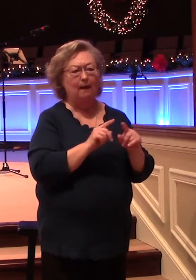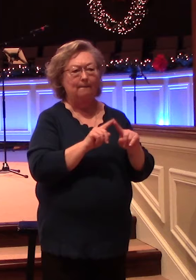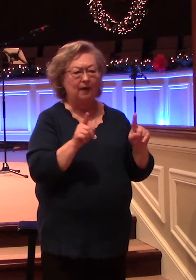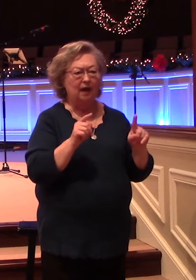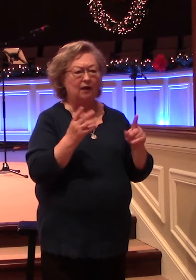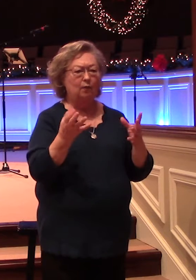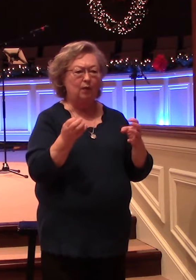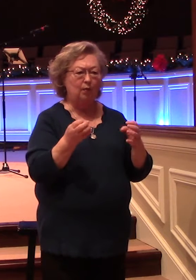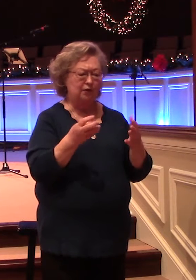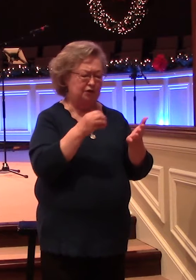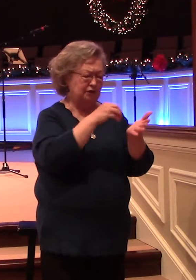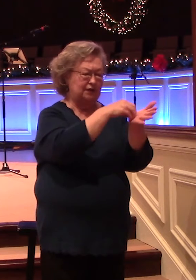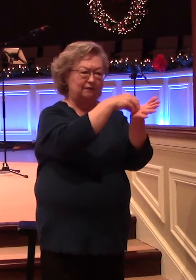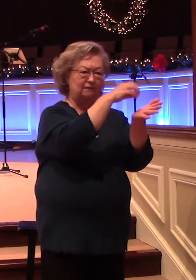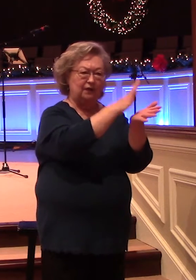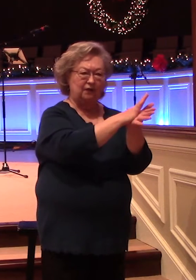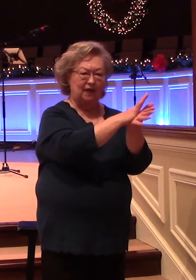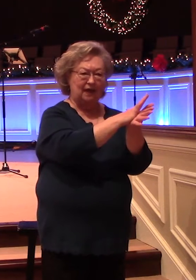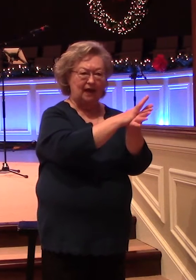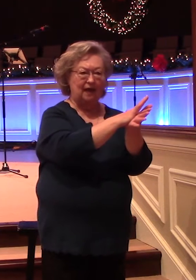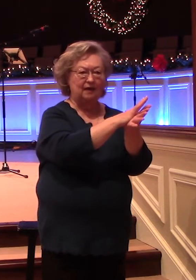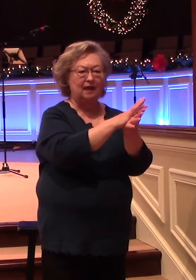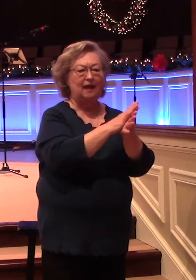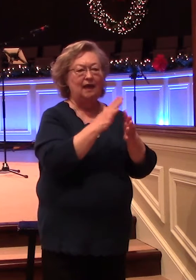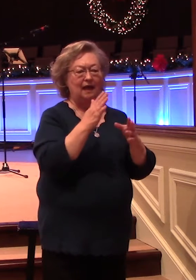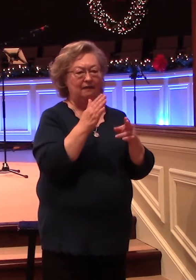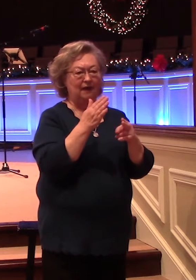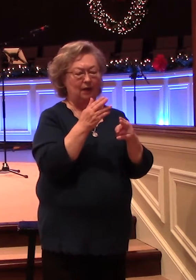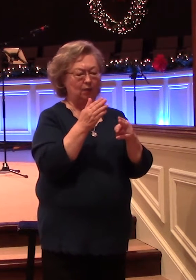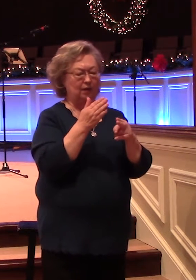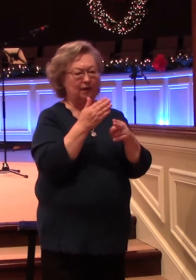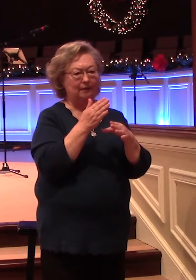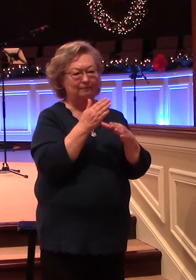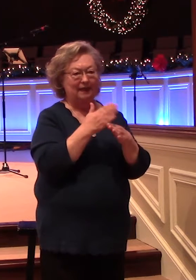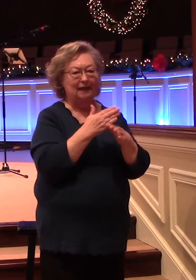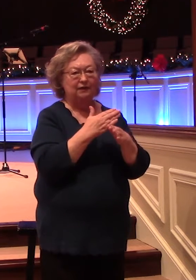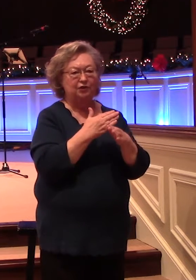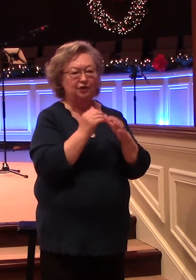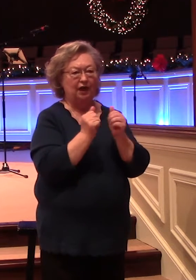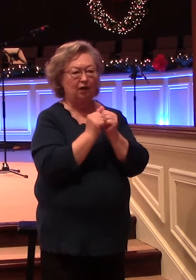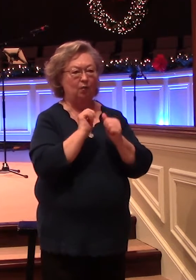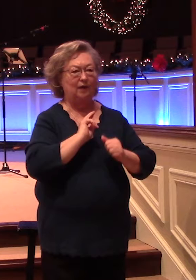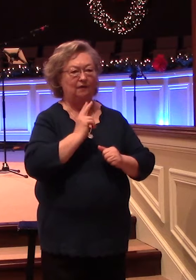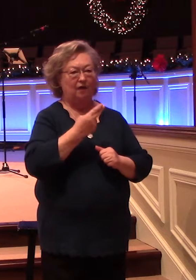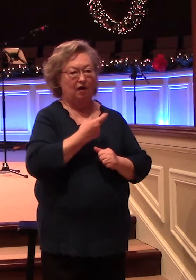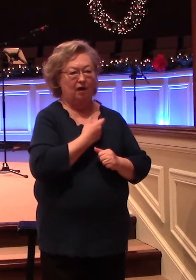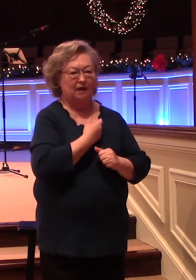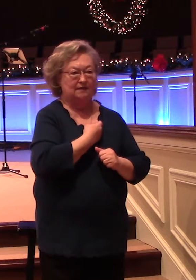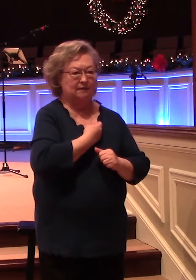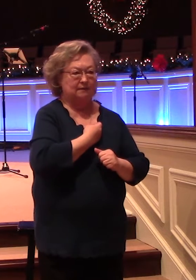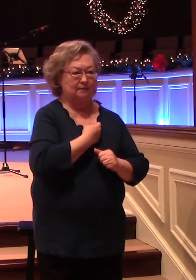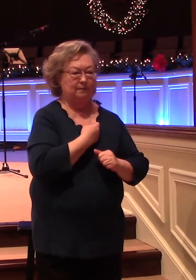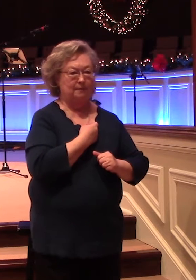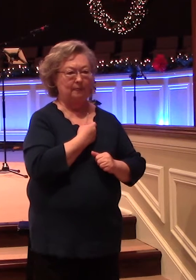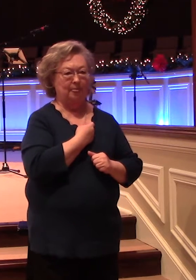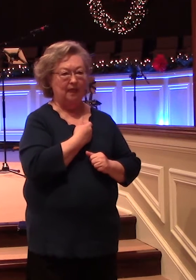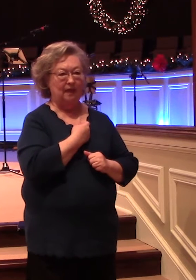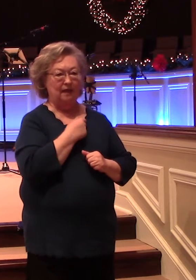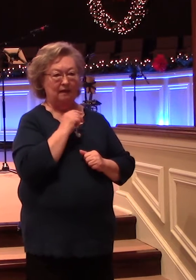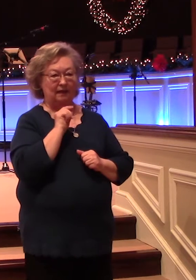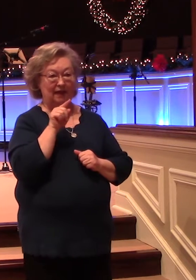and offerings and how you plan to give in the coming year. I always find that when I'm asked to think